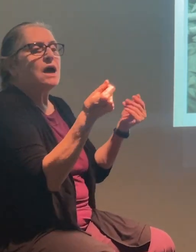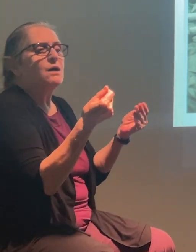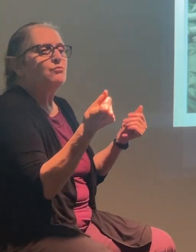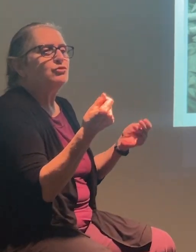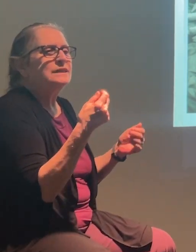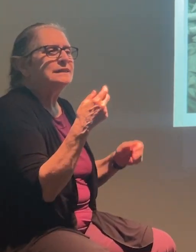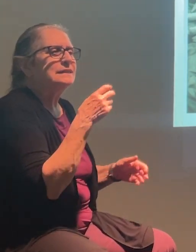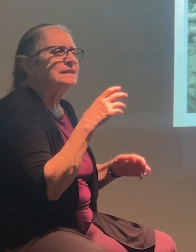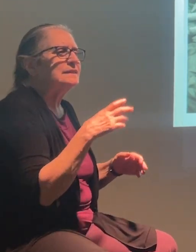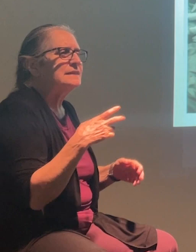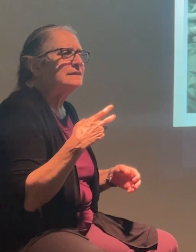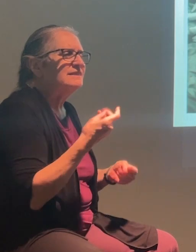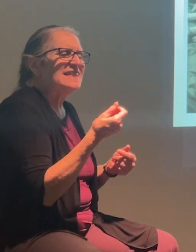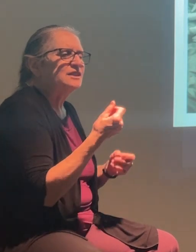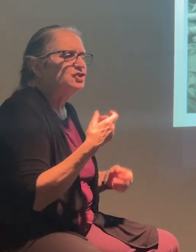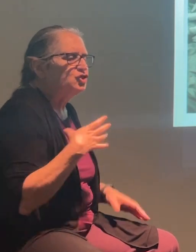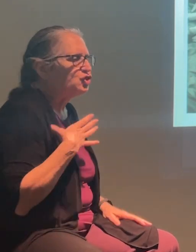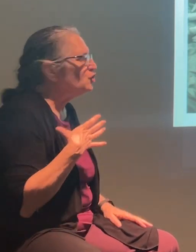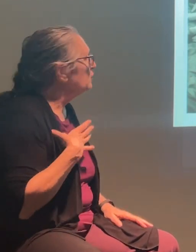the leather,